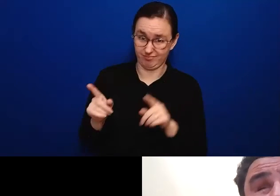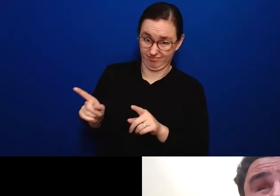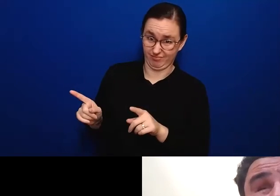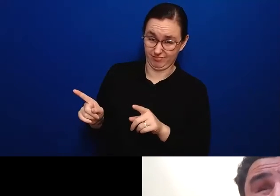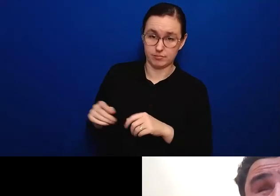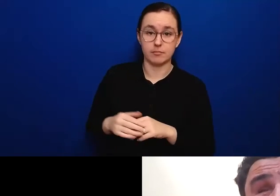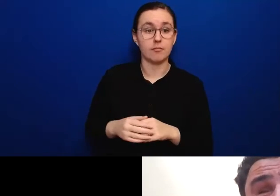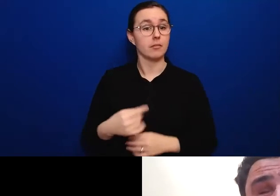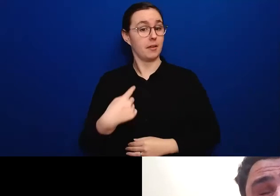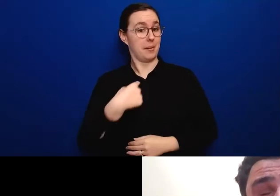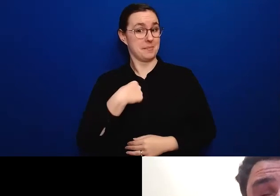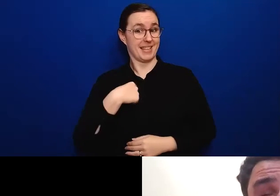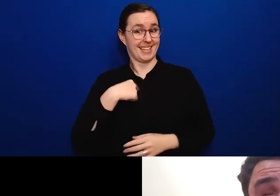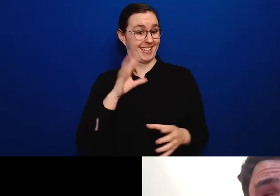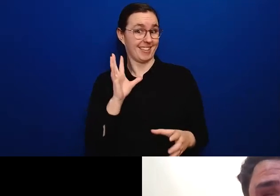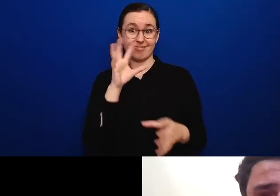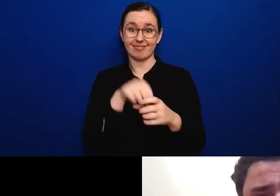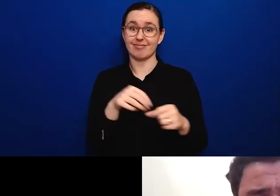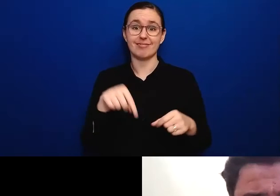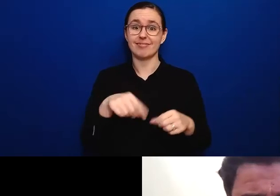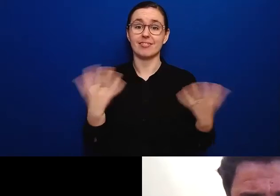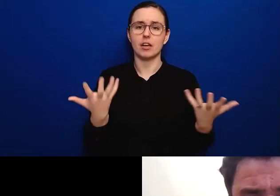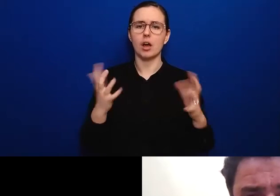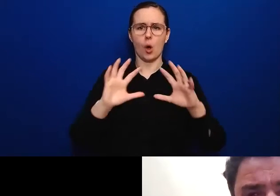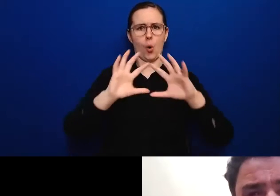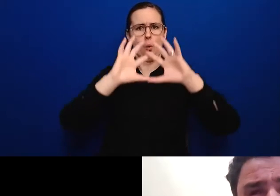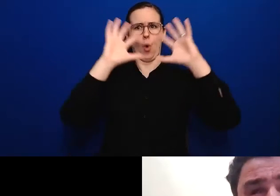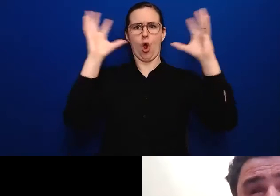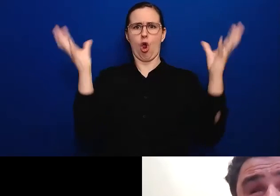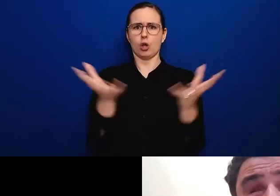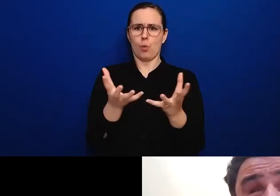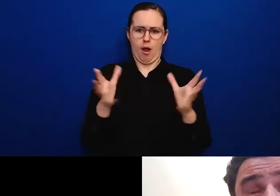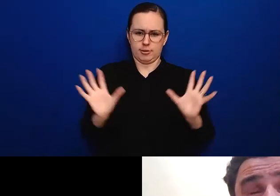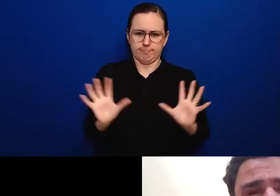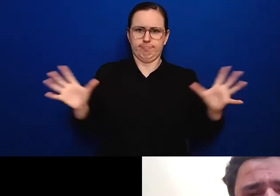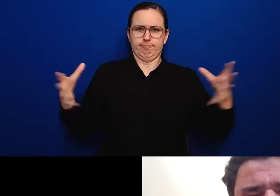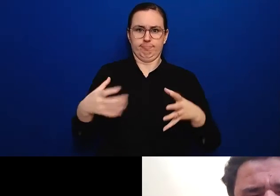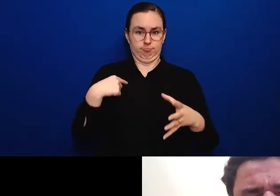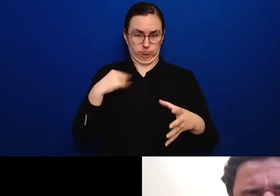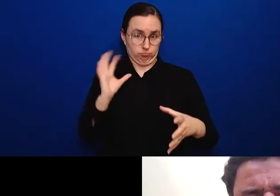then right after that, got the opportunity to join the IDA